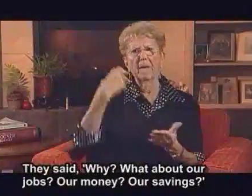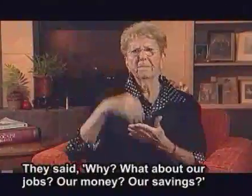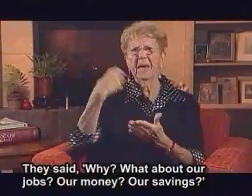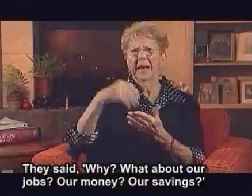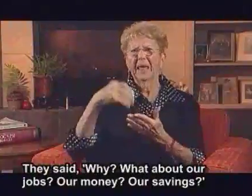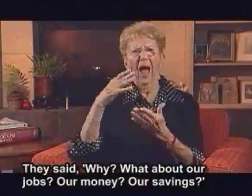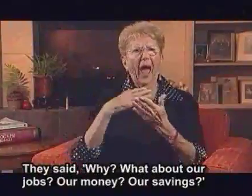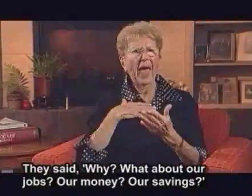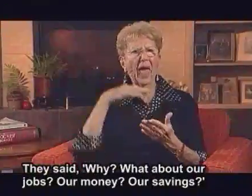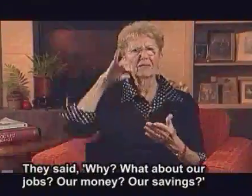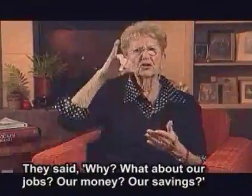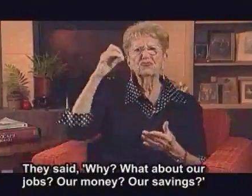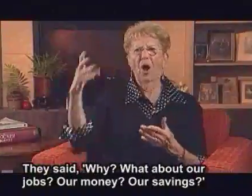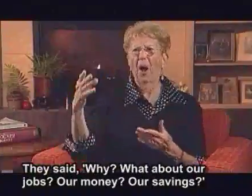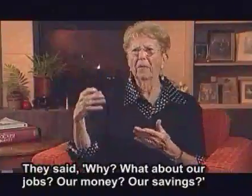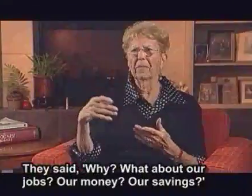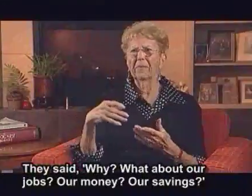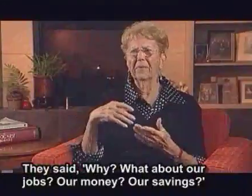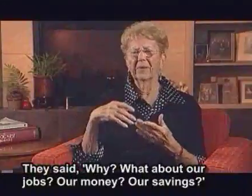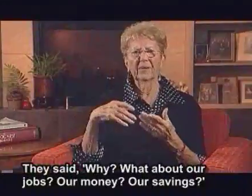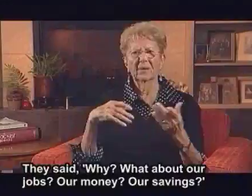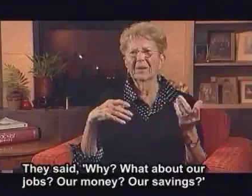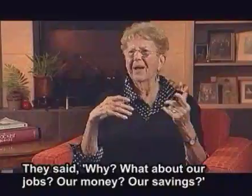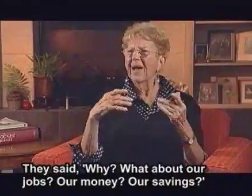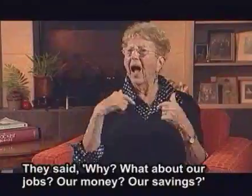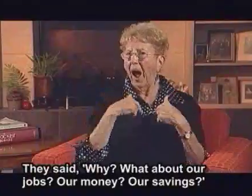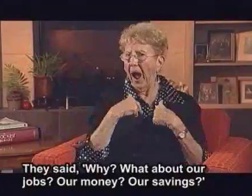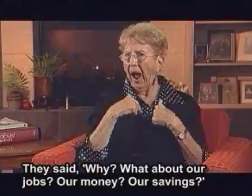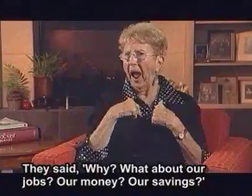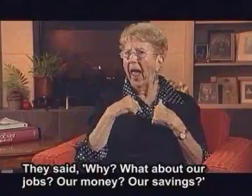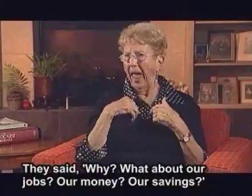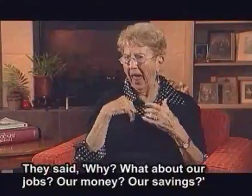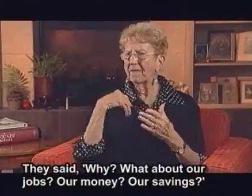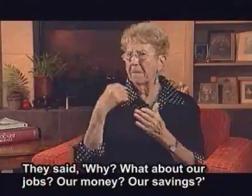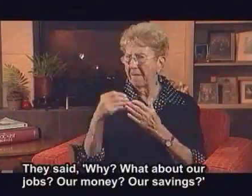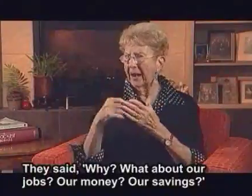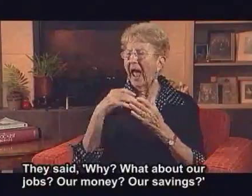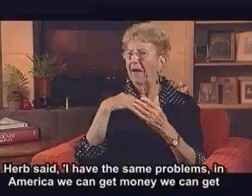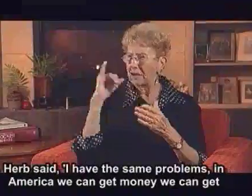said, "Why? What about our jobs? What about our money, our savings?"